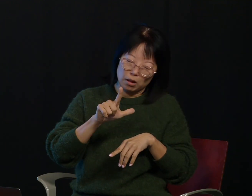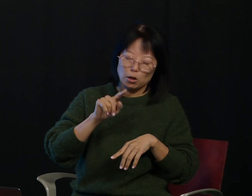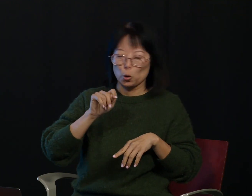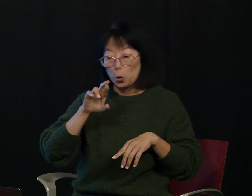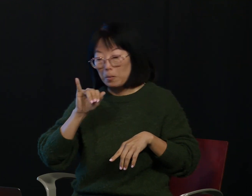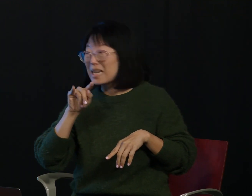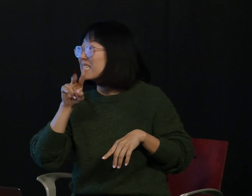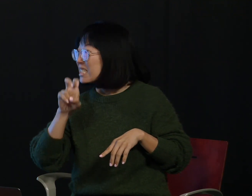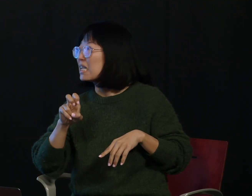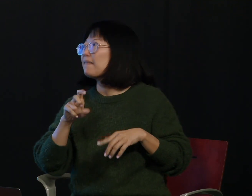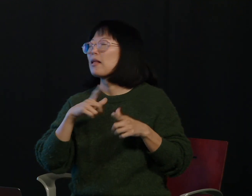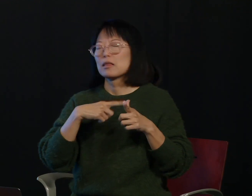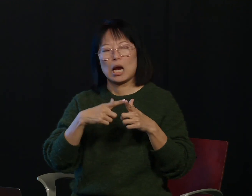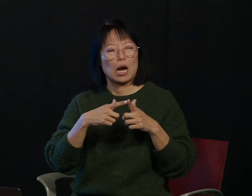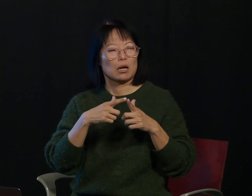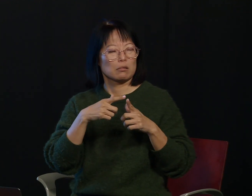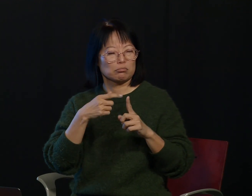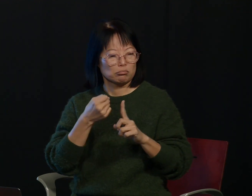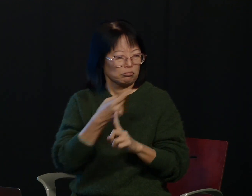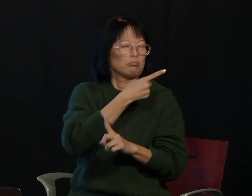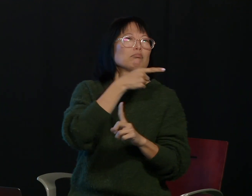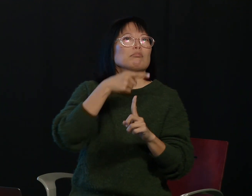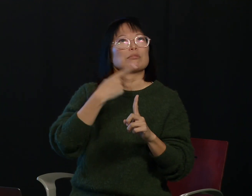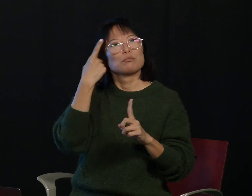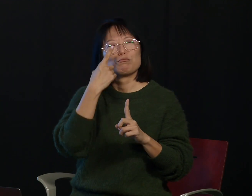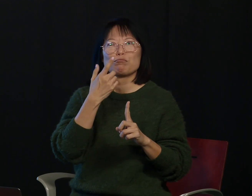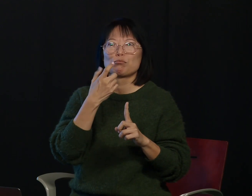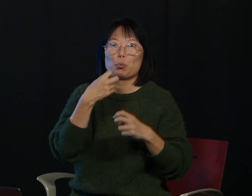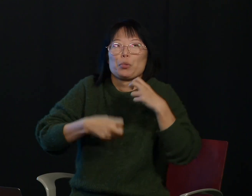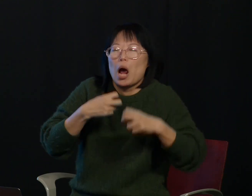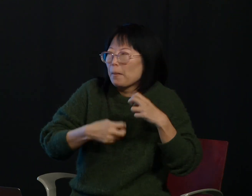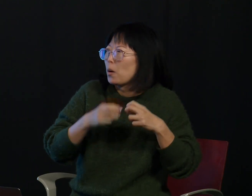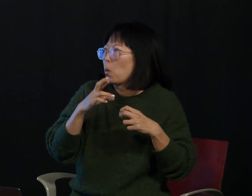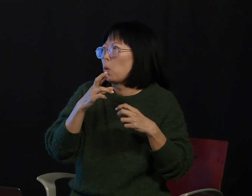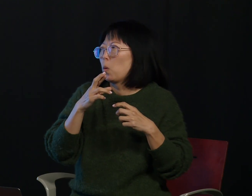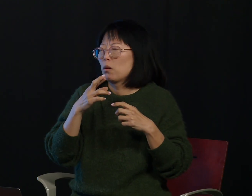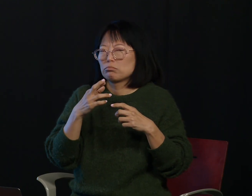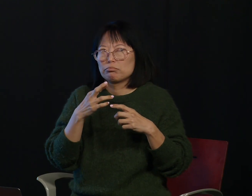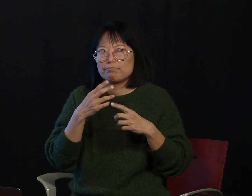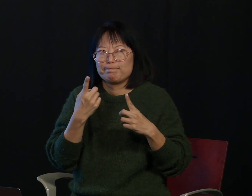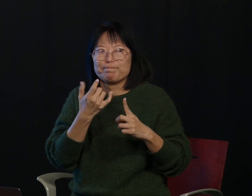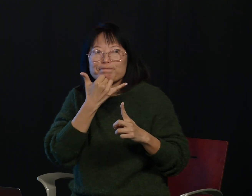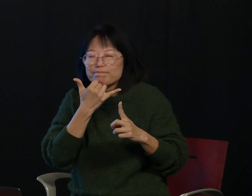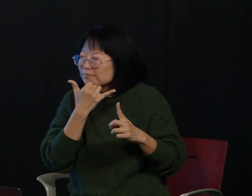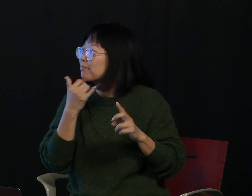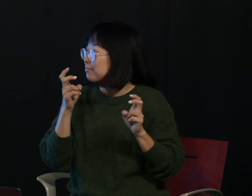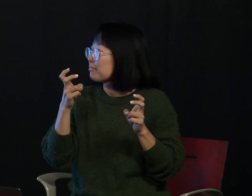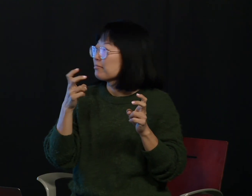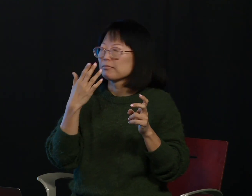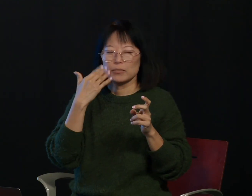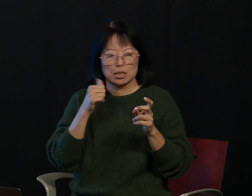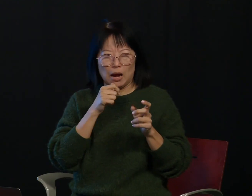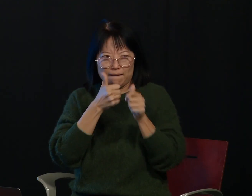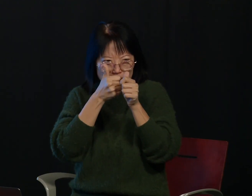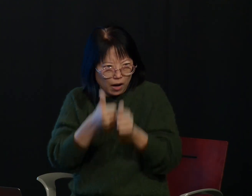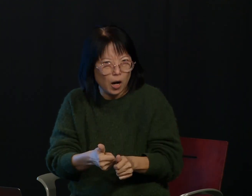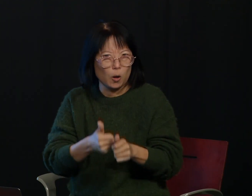normal, then it will be a problem. People label it as a problem and think something is wrong because the person